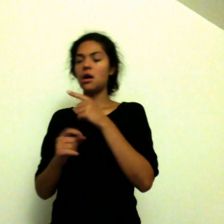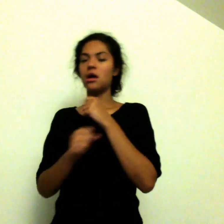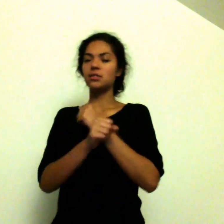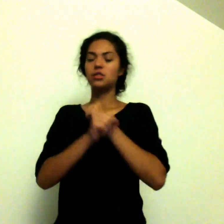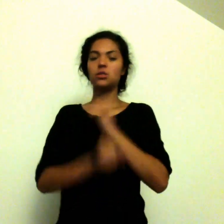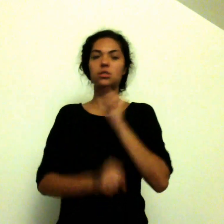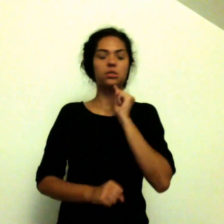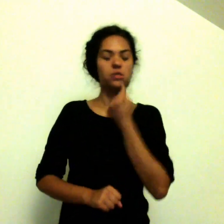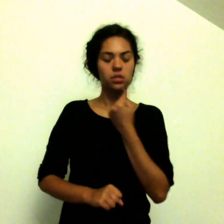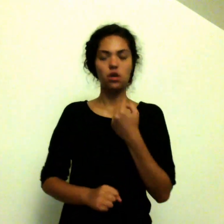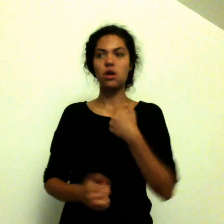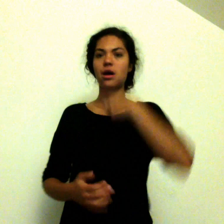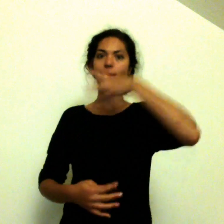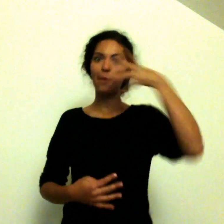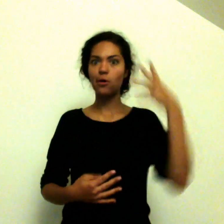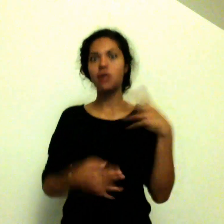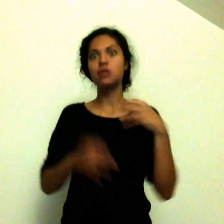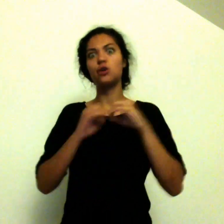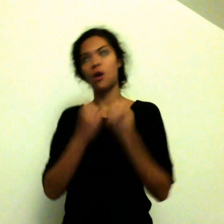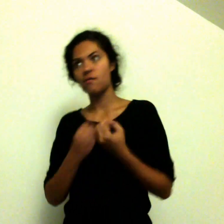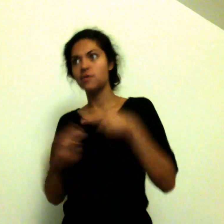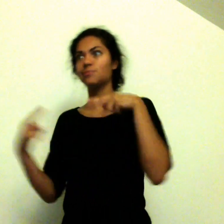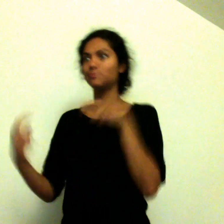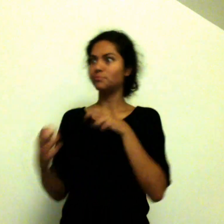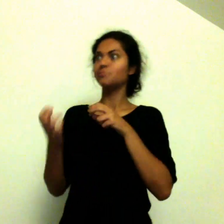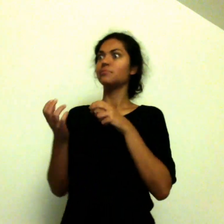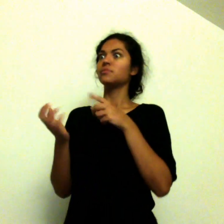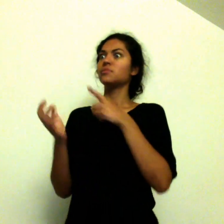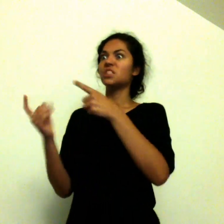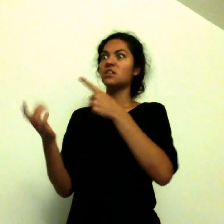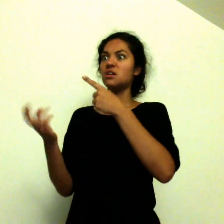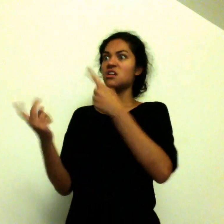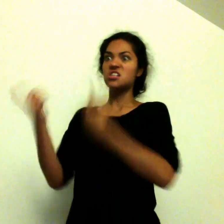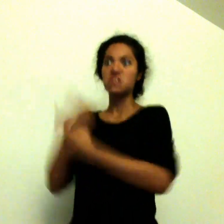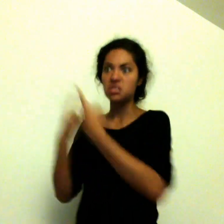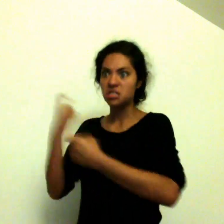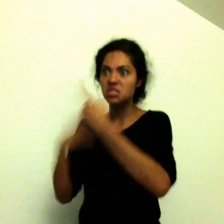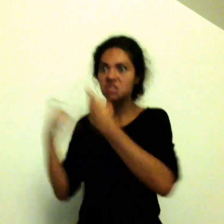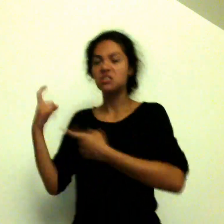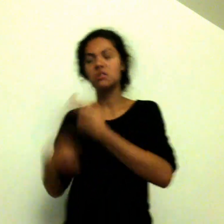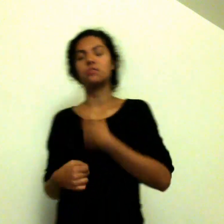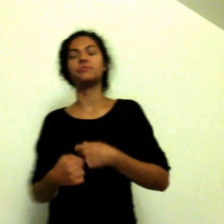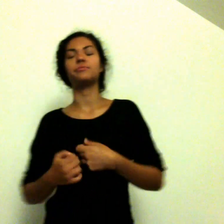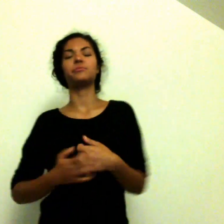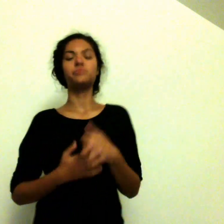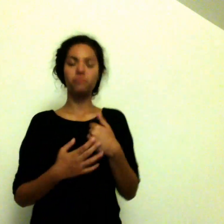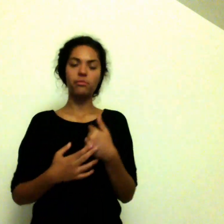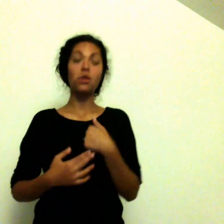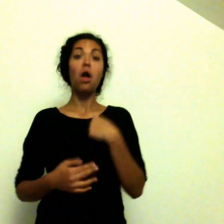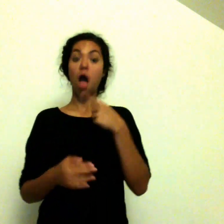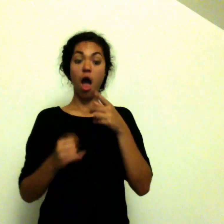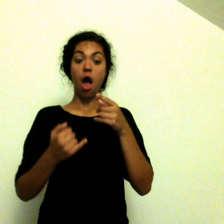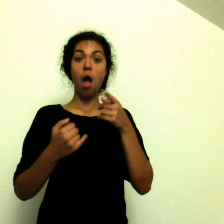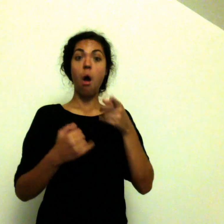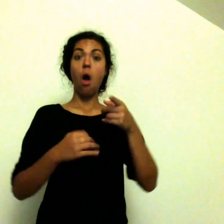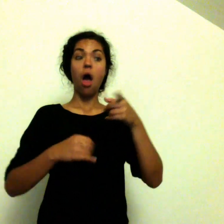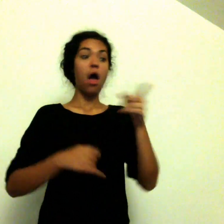your bags halfway to the Allenby Bridge, and then he had to leave. The Israeli porter would come halfway to the Allenby Bridge, pick your bags up, and take you into